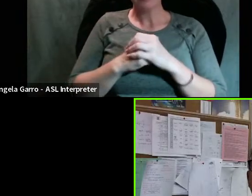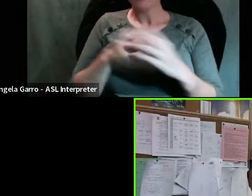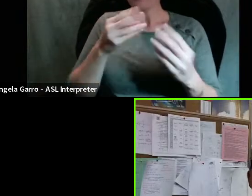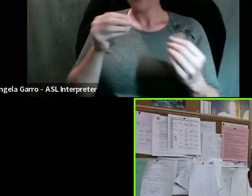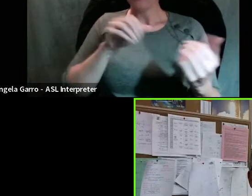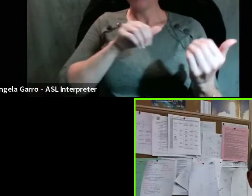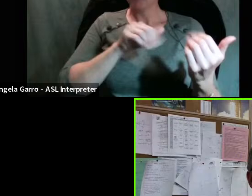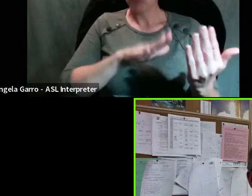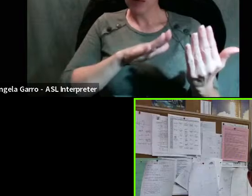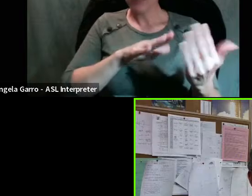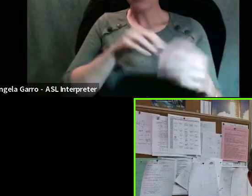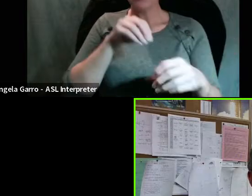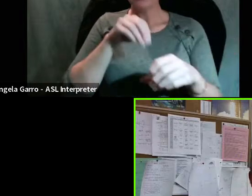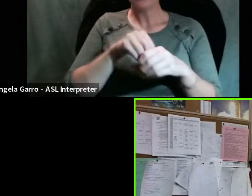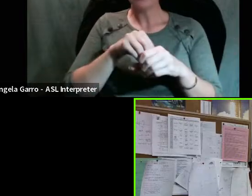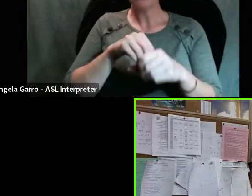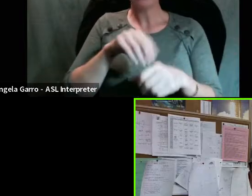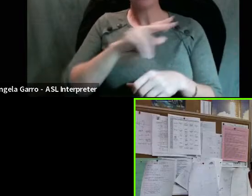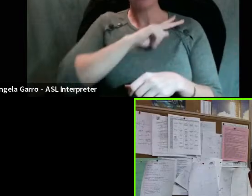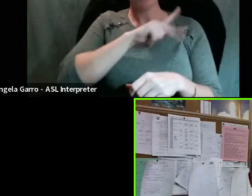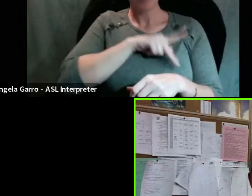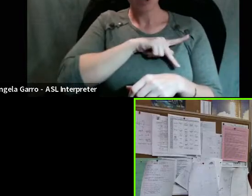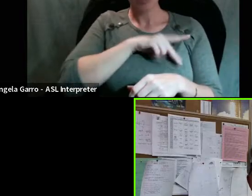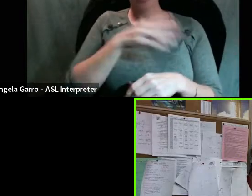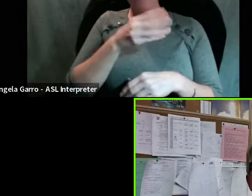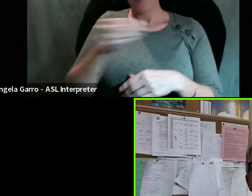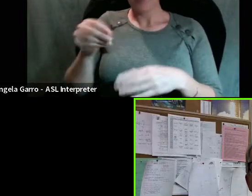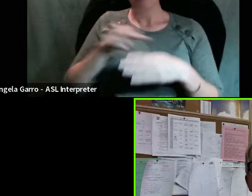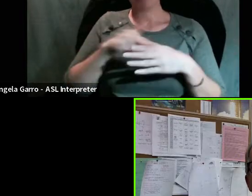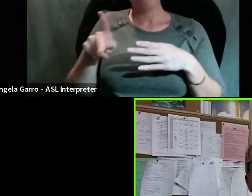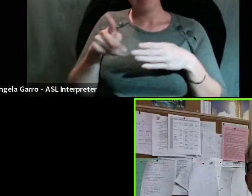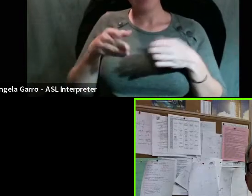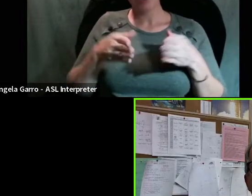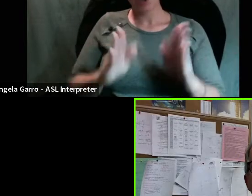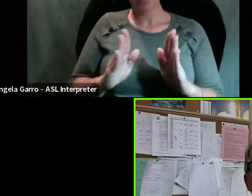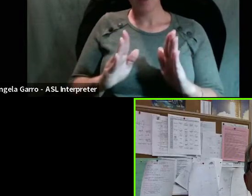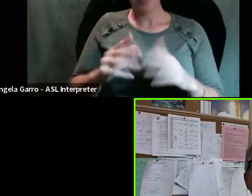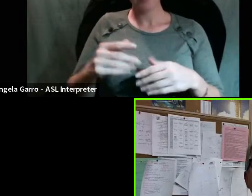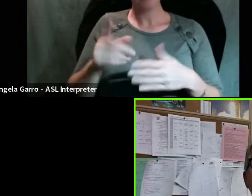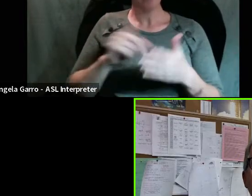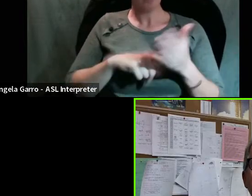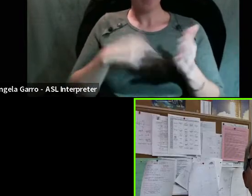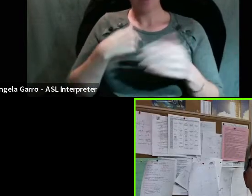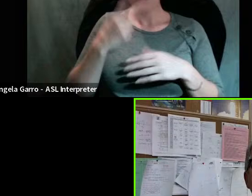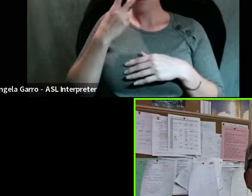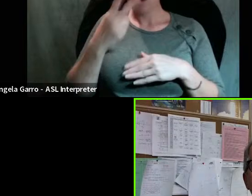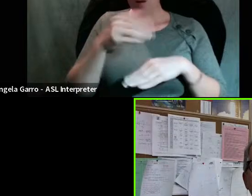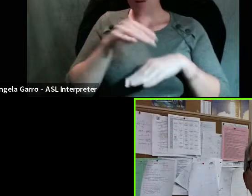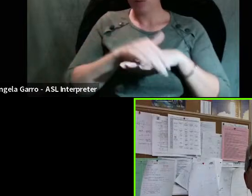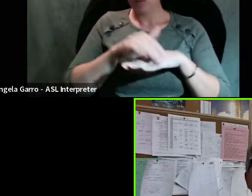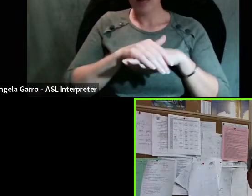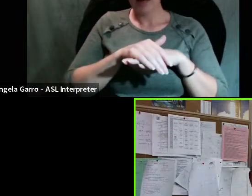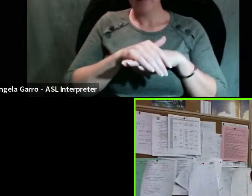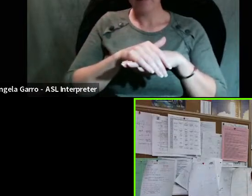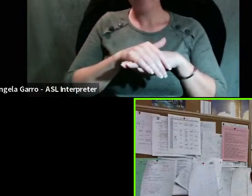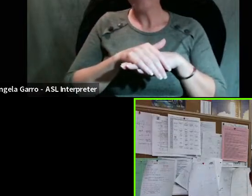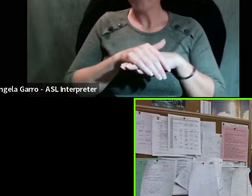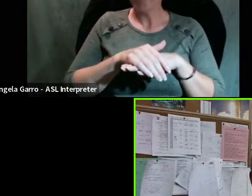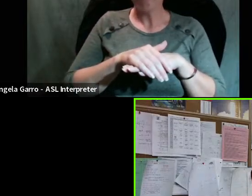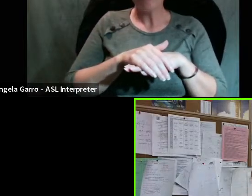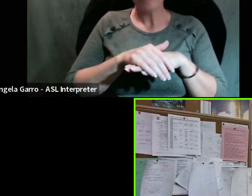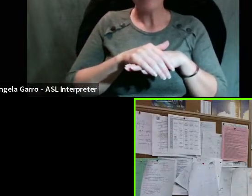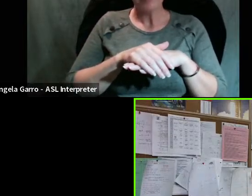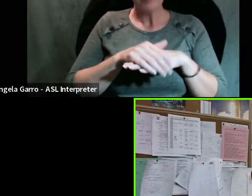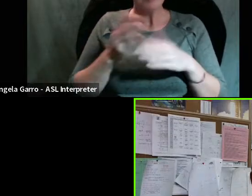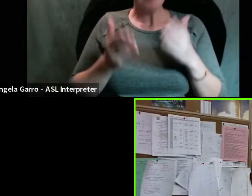addressed in a personal and professional way. And what I saw tonight was perhaps not